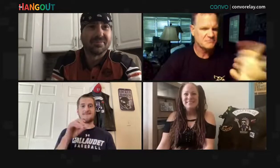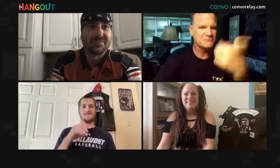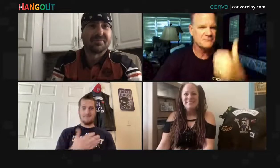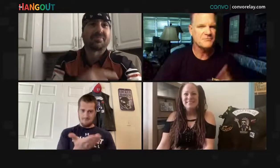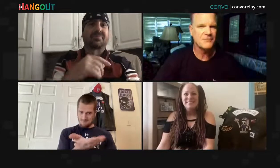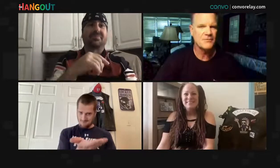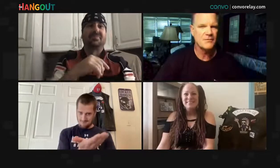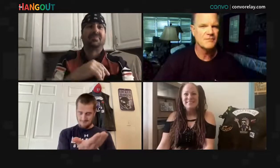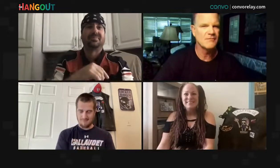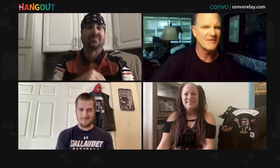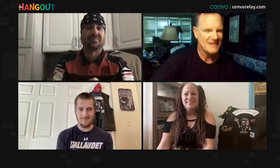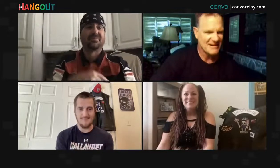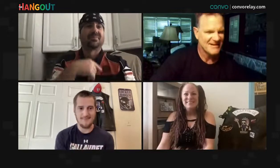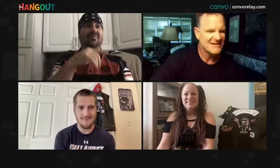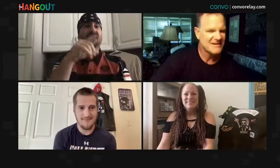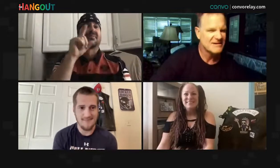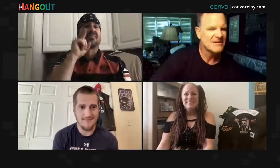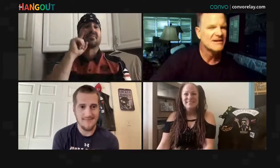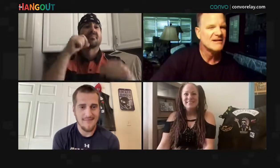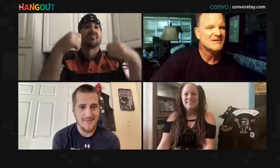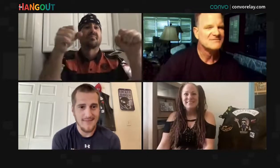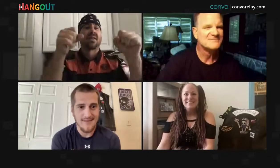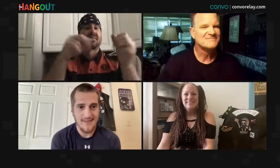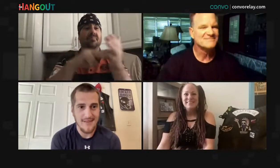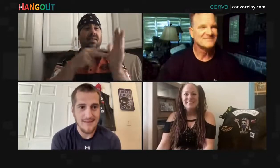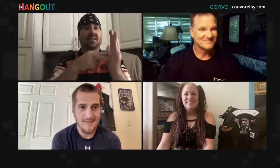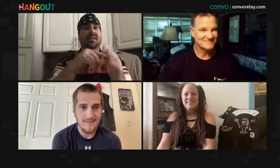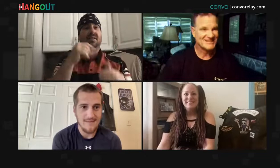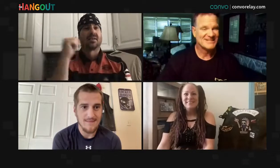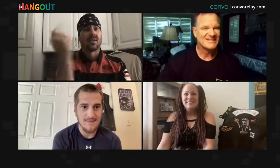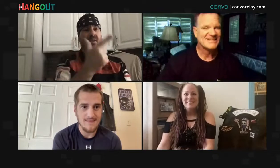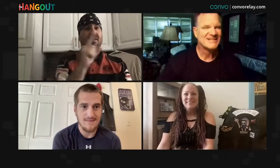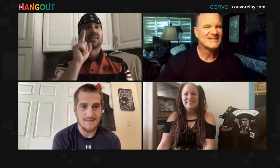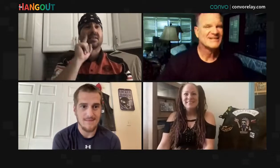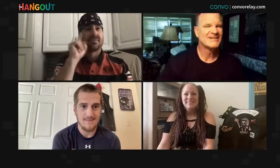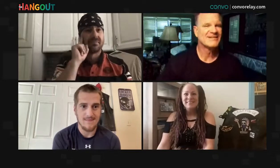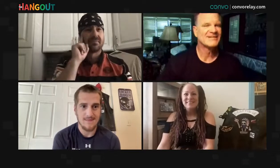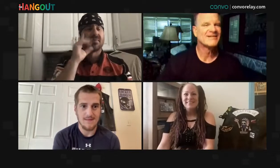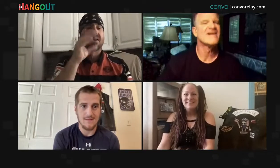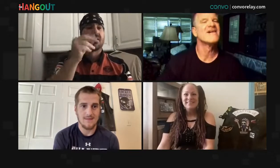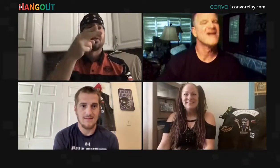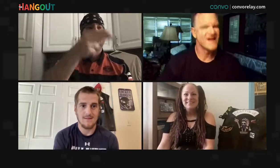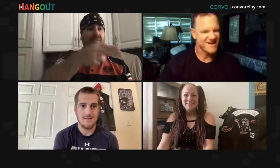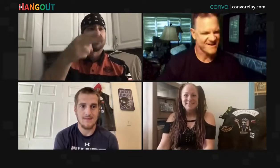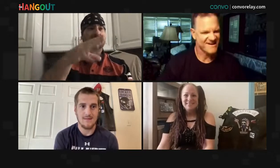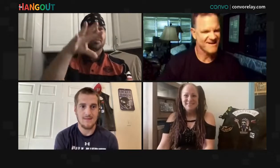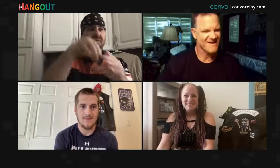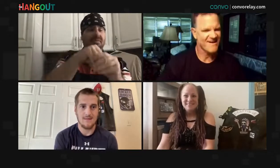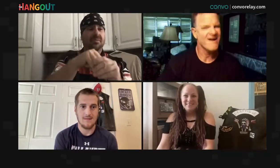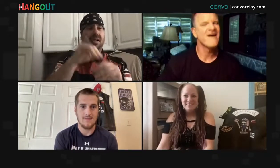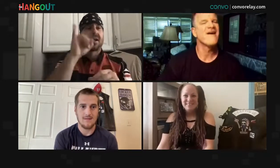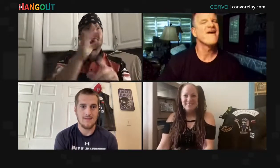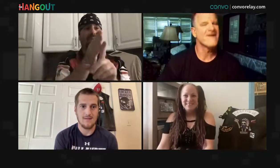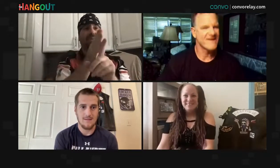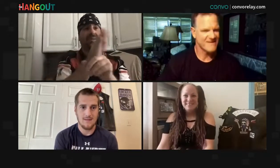Yeah, Les, go ahead. All right, this is Les here. Deaf bikers means all deaf and hard of